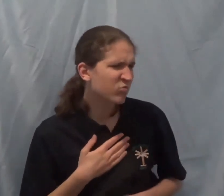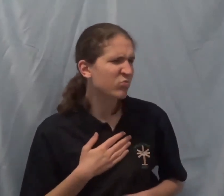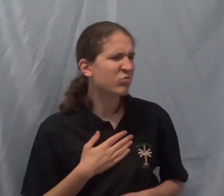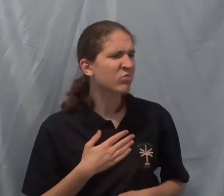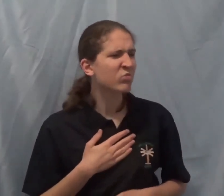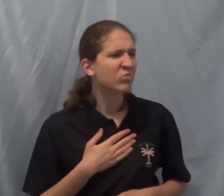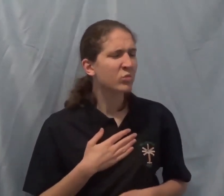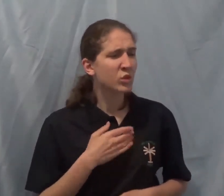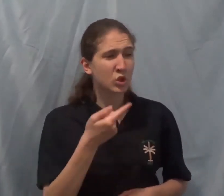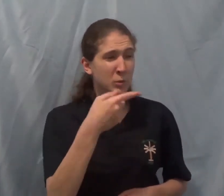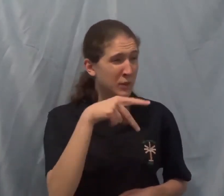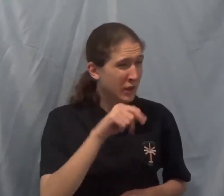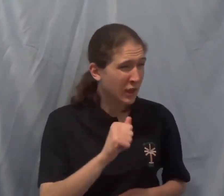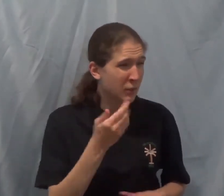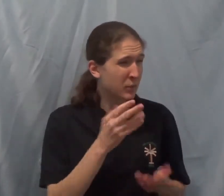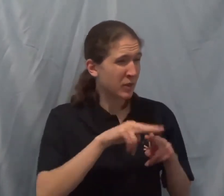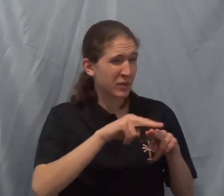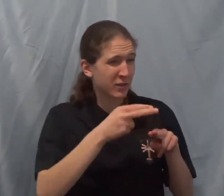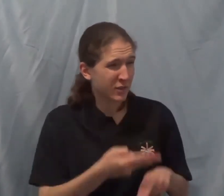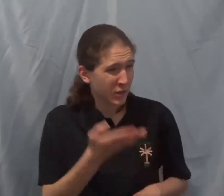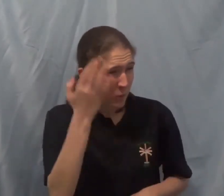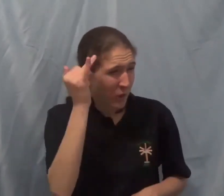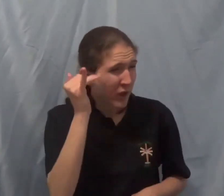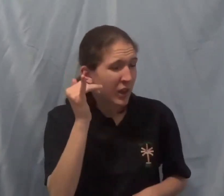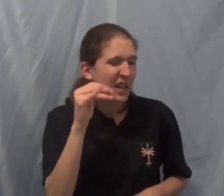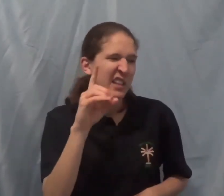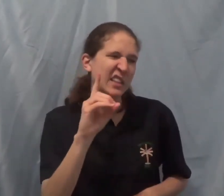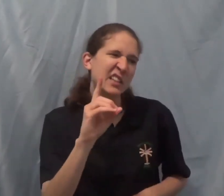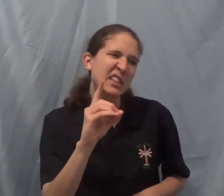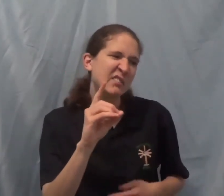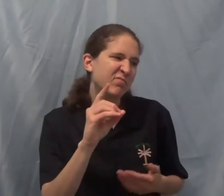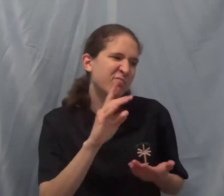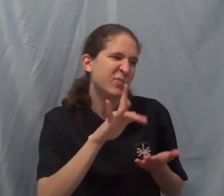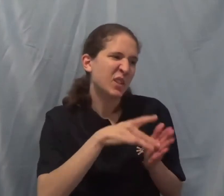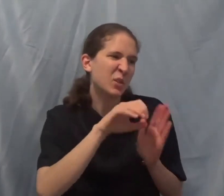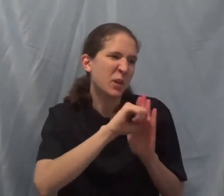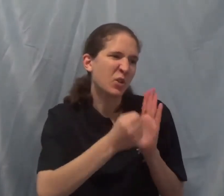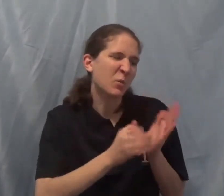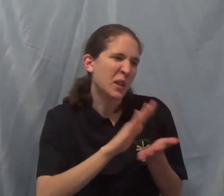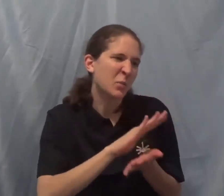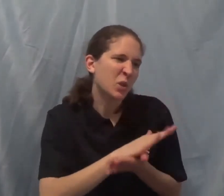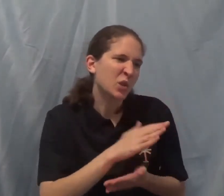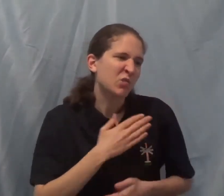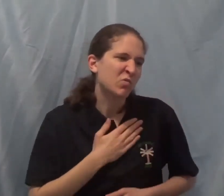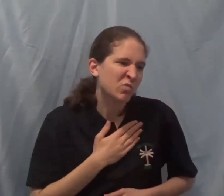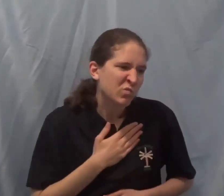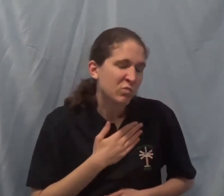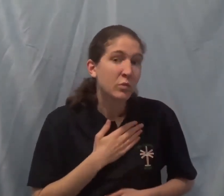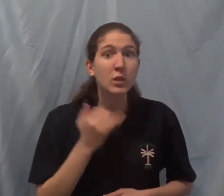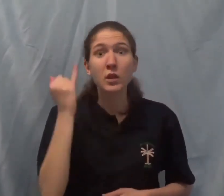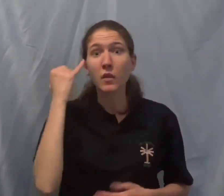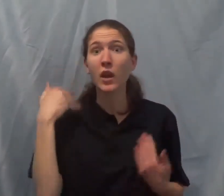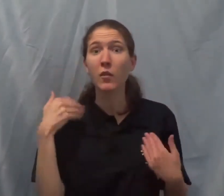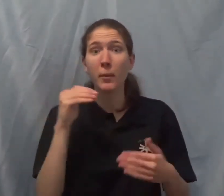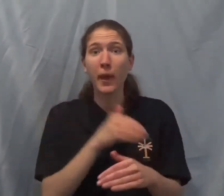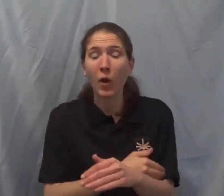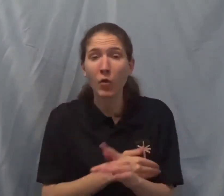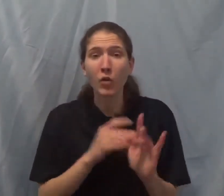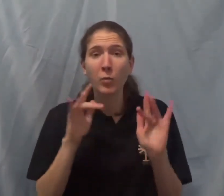lowered because you got a D on a term paper. If I have the power of mercy, and your professor is my